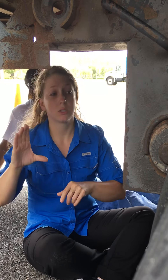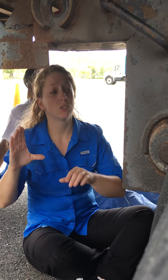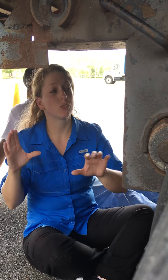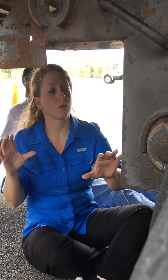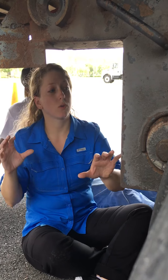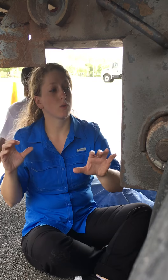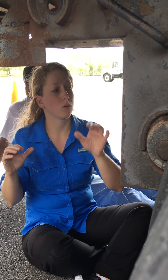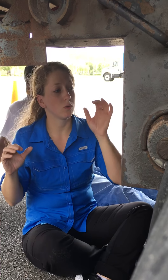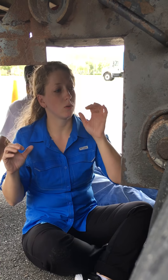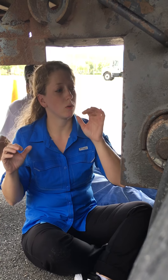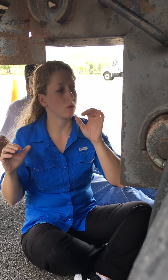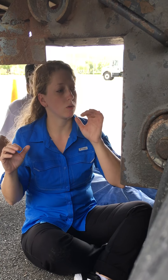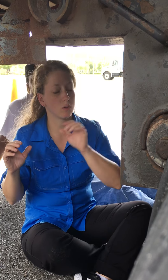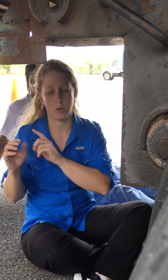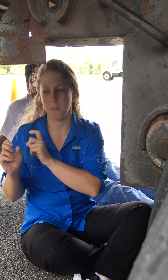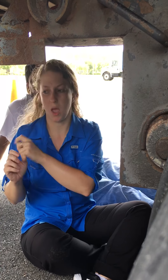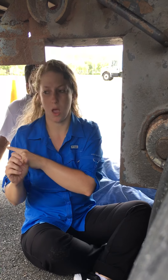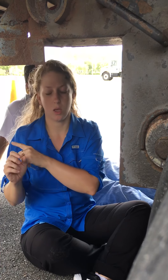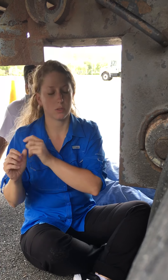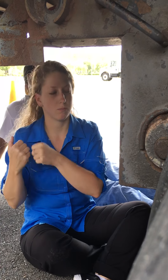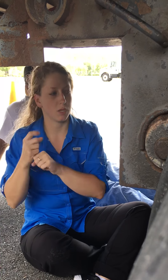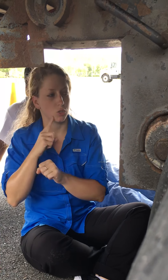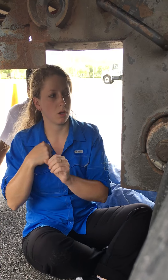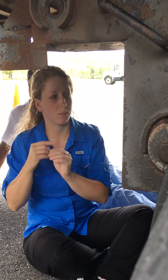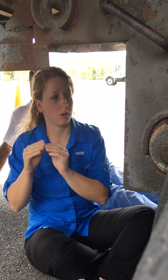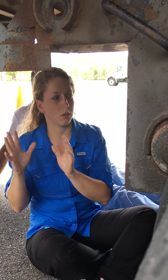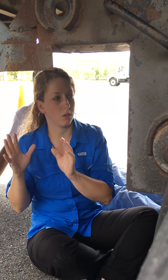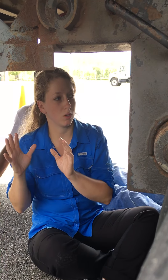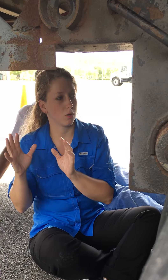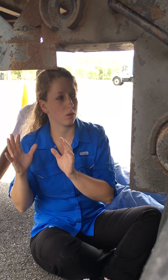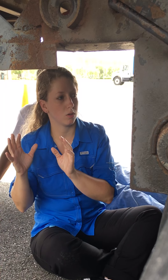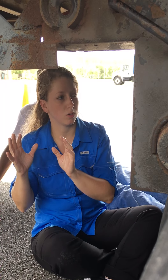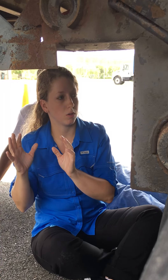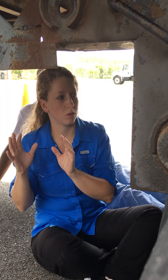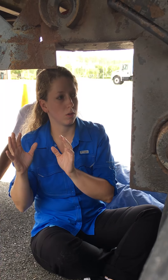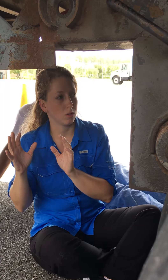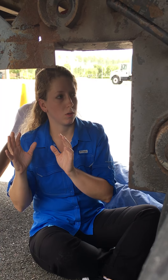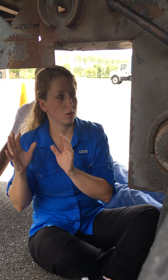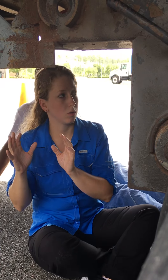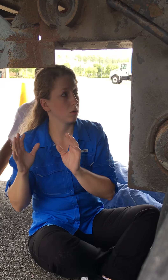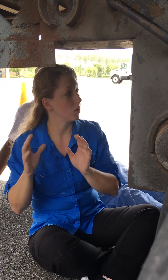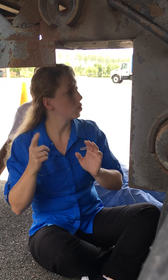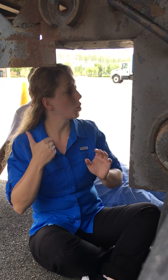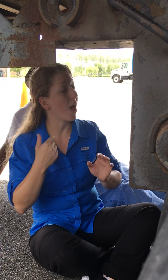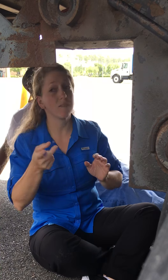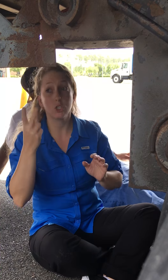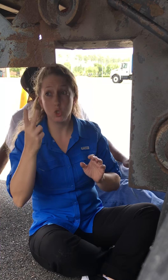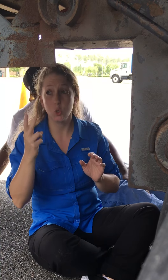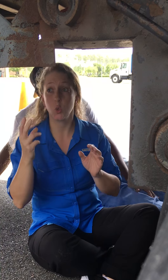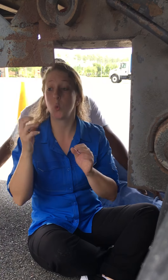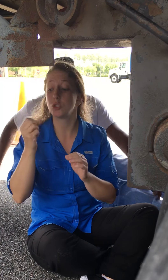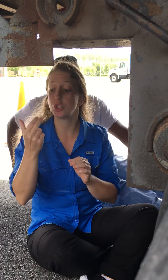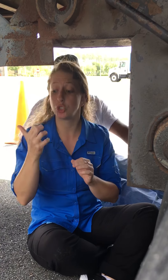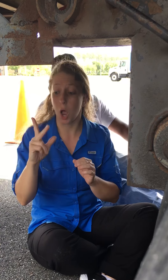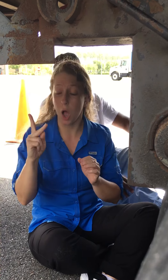WD-40? So Typically neither one, and they It can looks be. to me like hard from here. It's spring released, I guess. Yeah, you're gonna